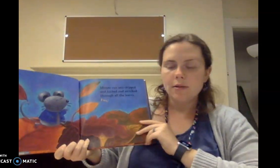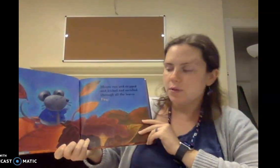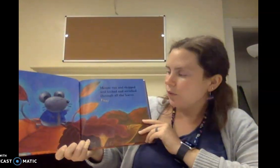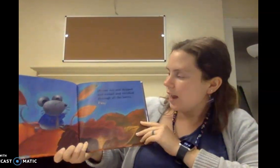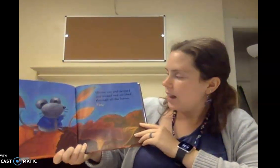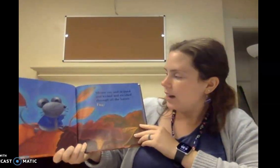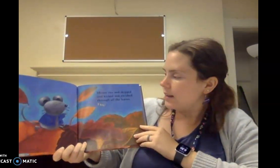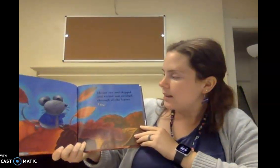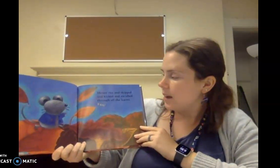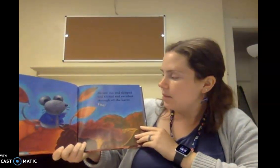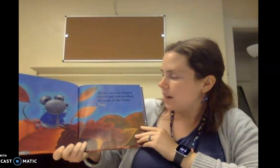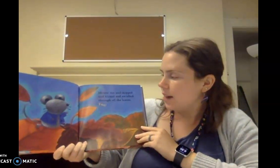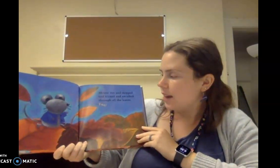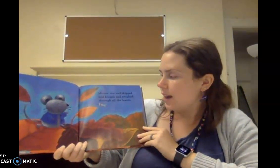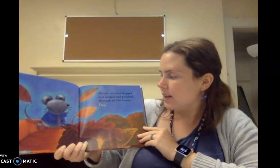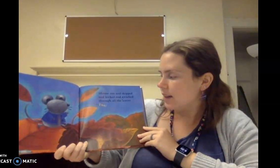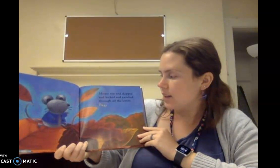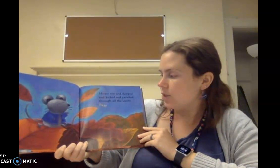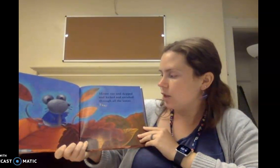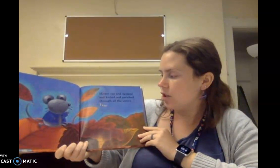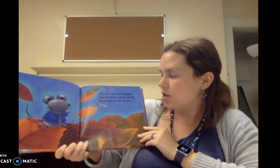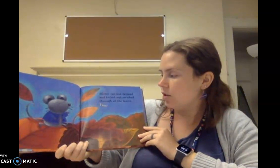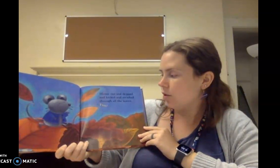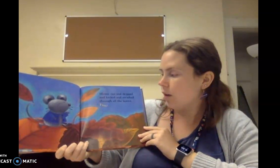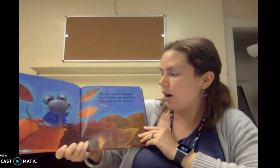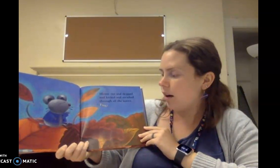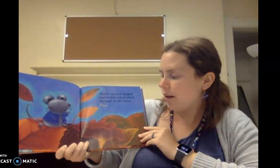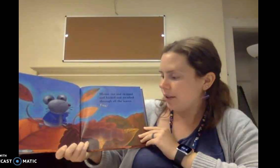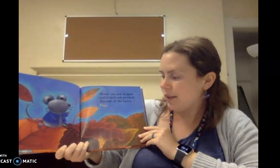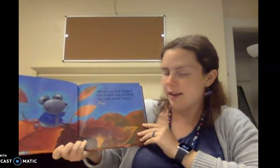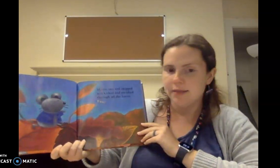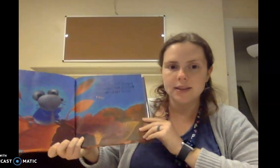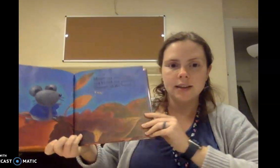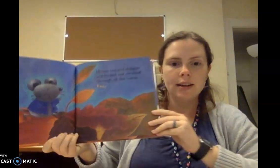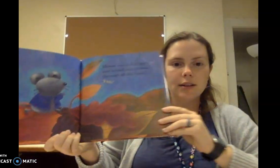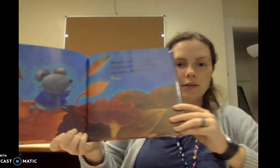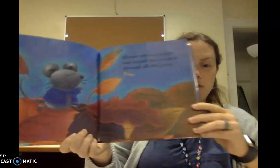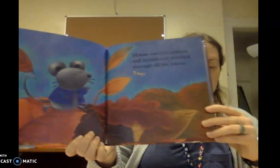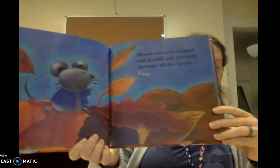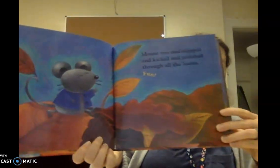Mouse ran and skipped and kicked and swished through all the leaves. Fun!